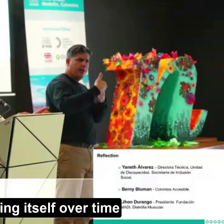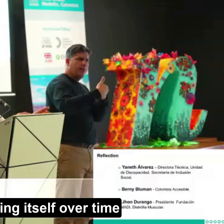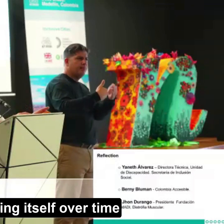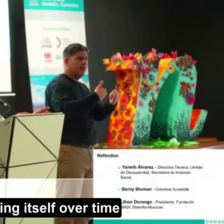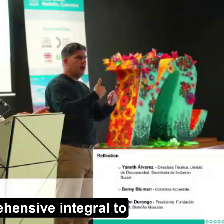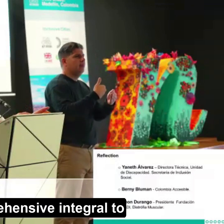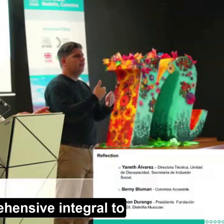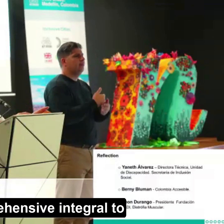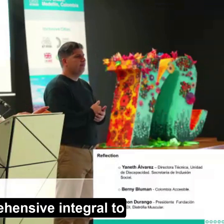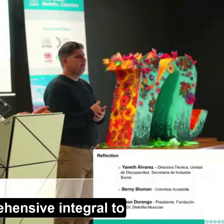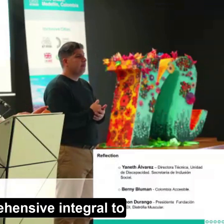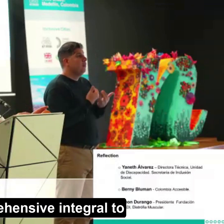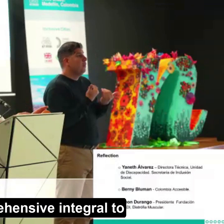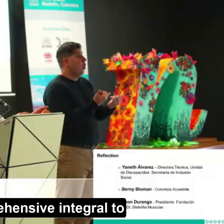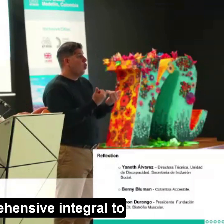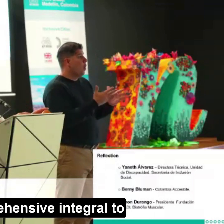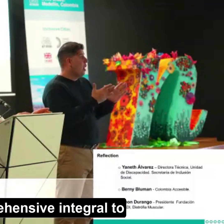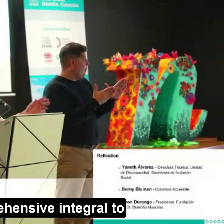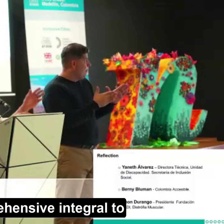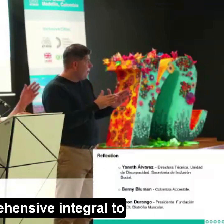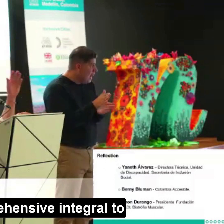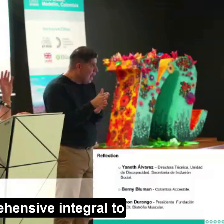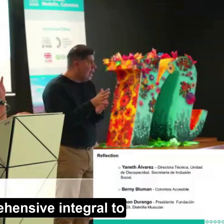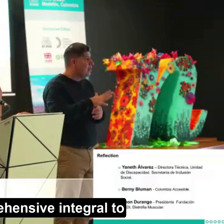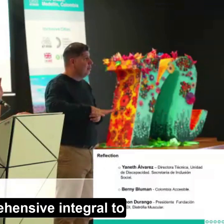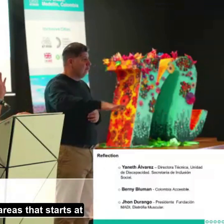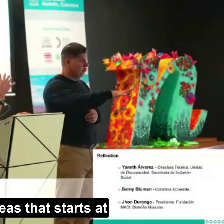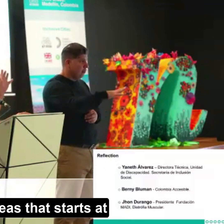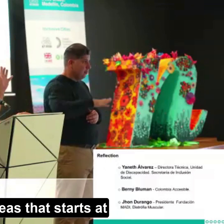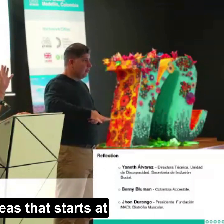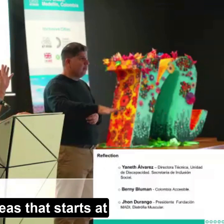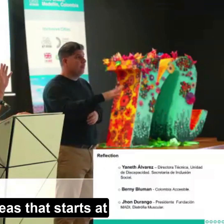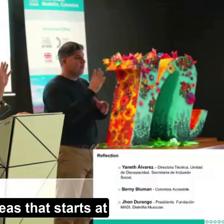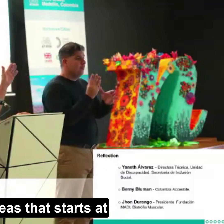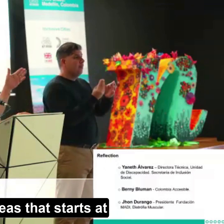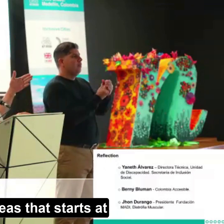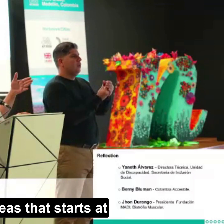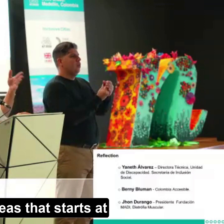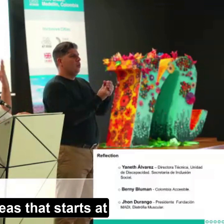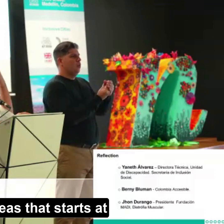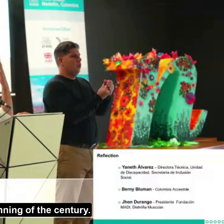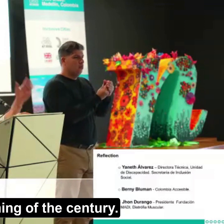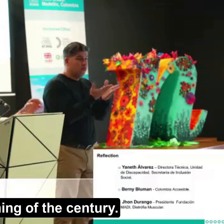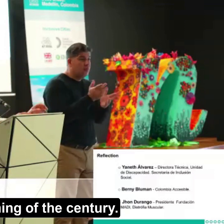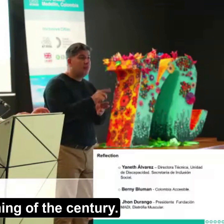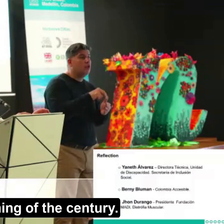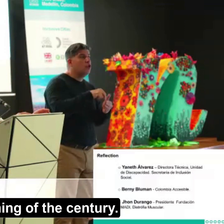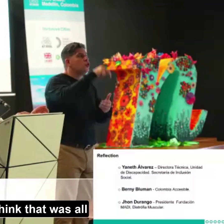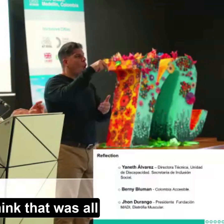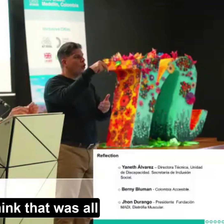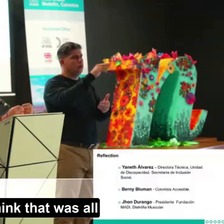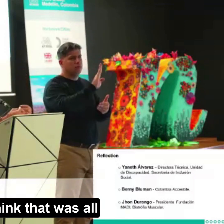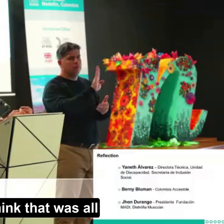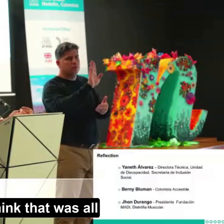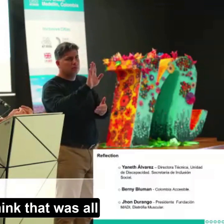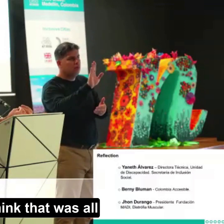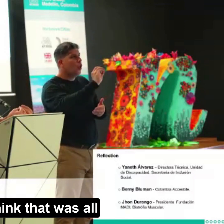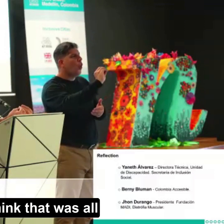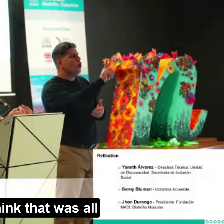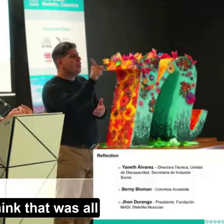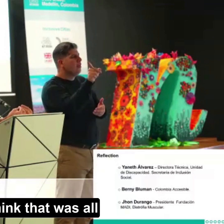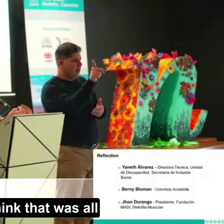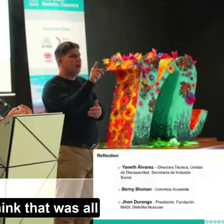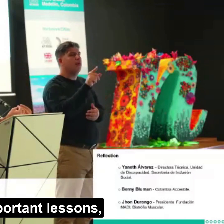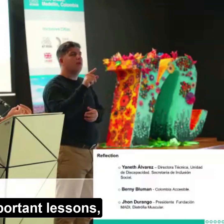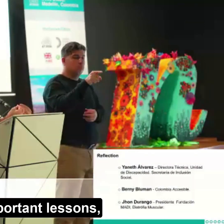consolidating itself over time in comprehensive, integral urban areas that starts at the beginning of the century.